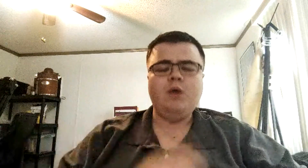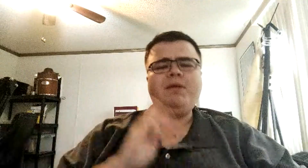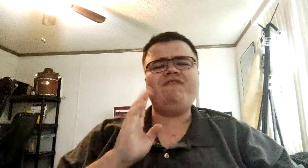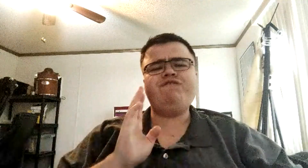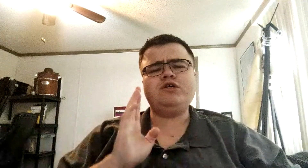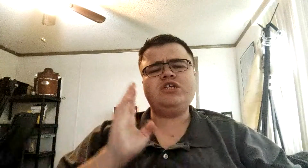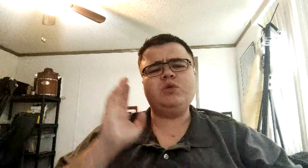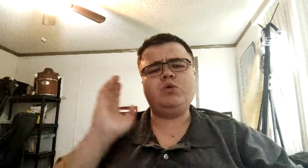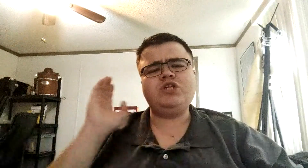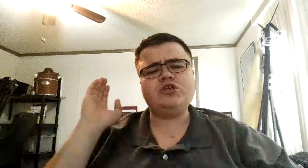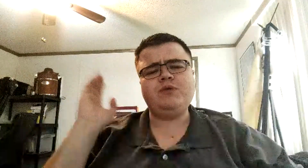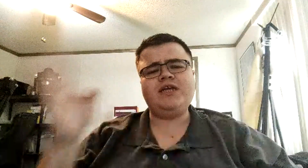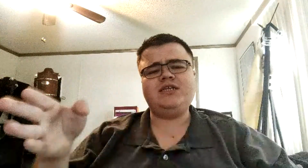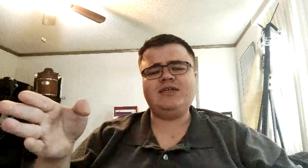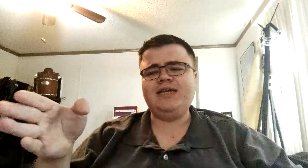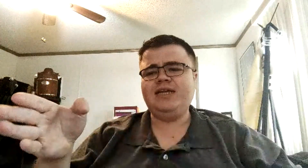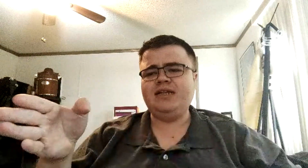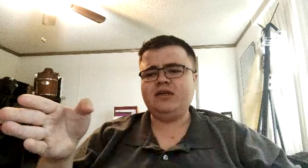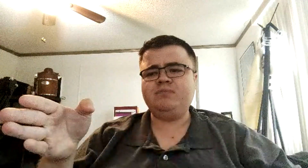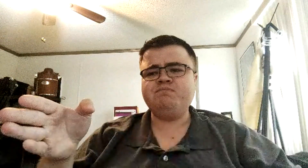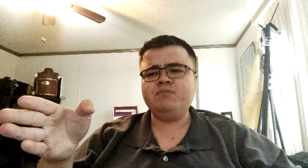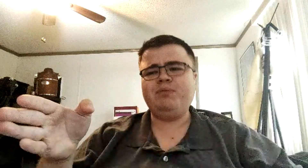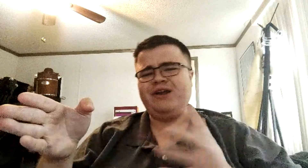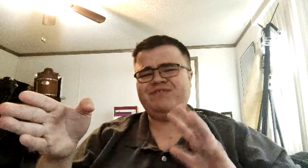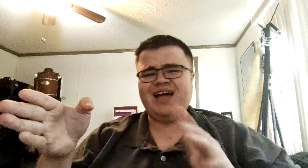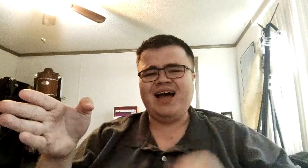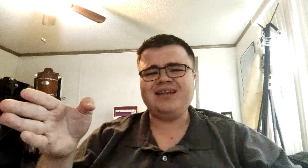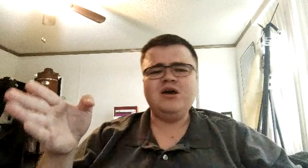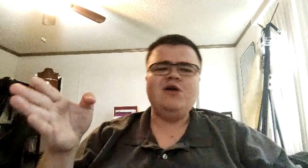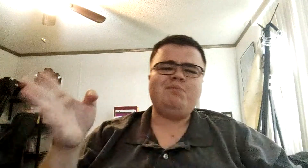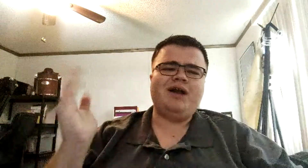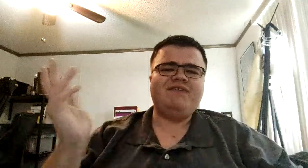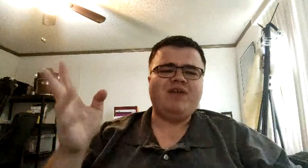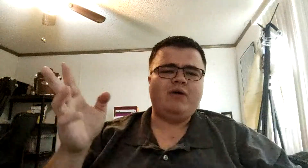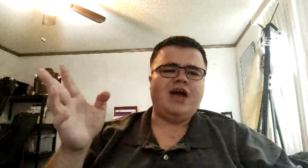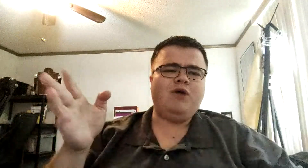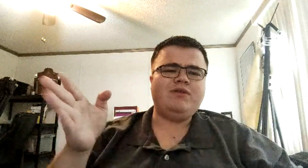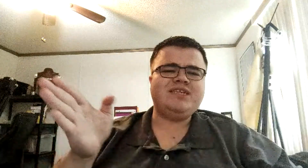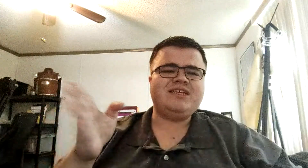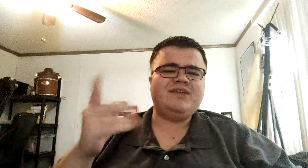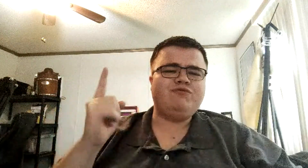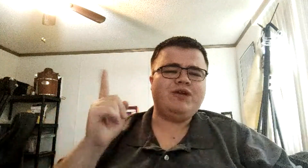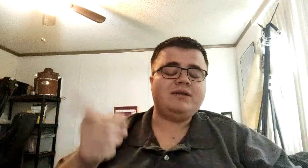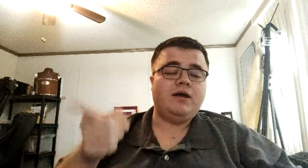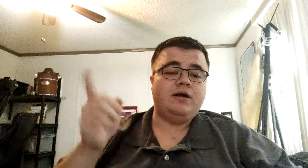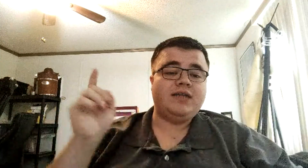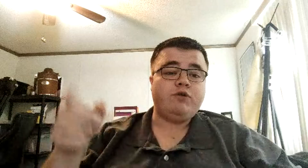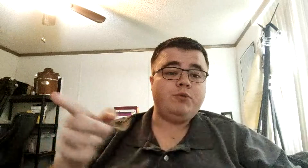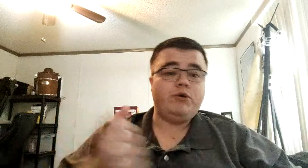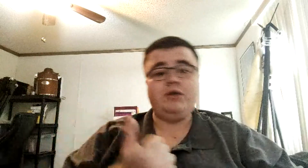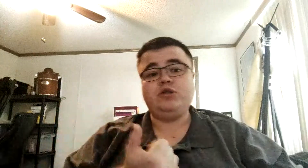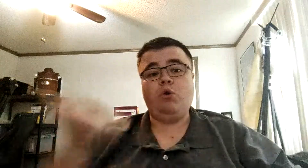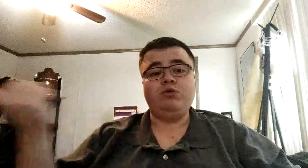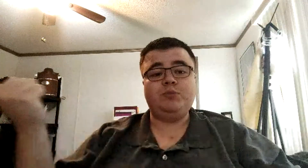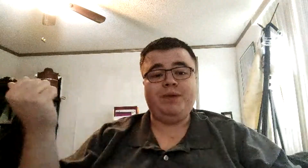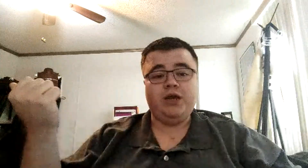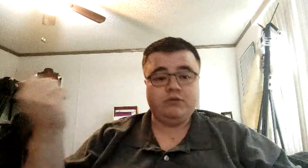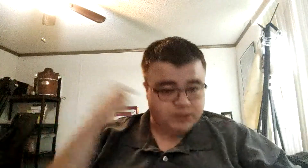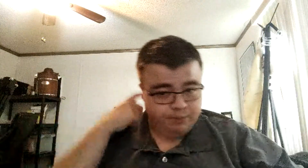But first he went straight to England, part of that. But he found out there was a different community to go to Paris